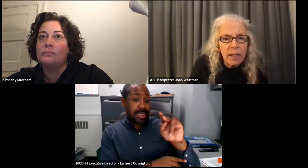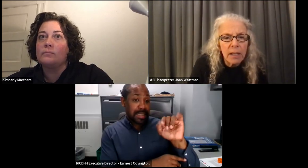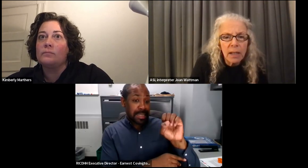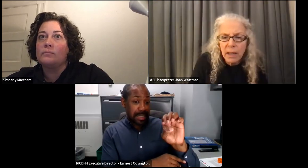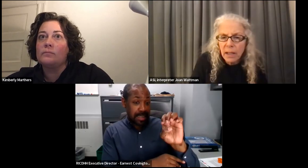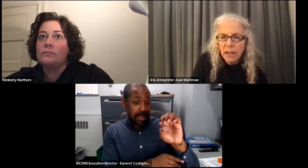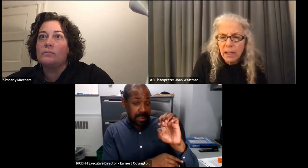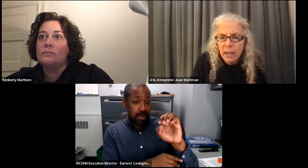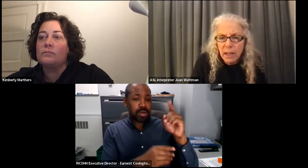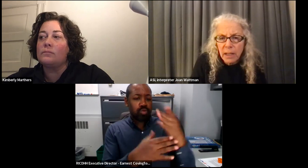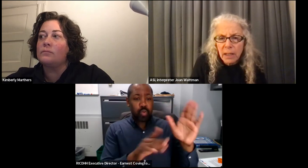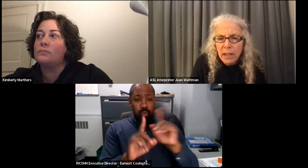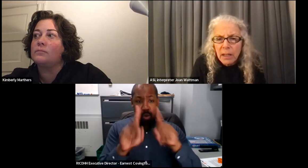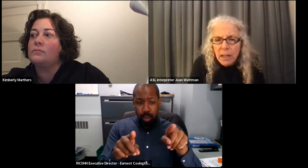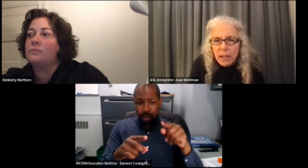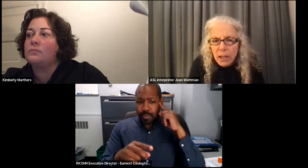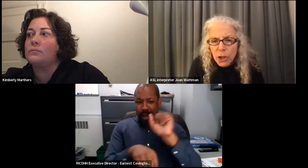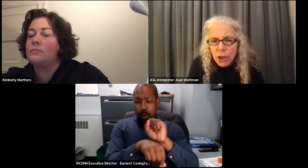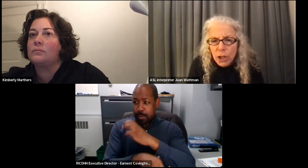And